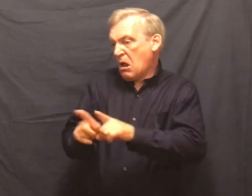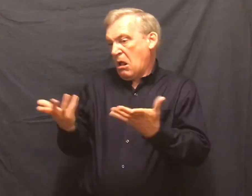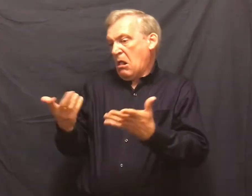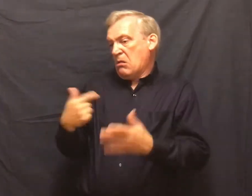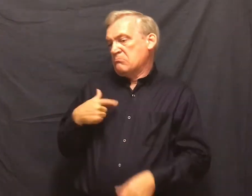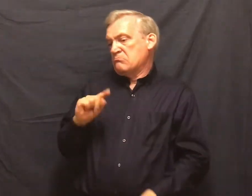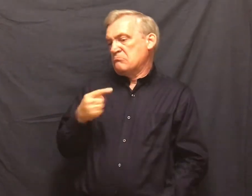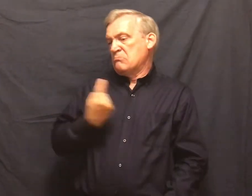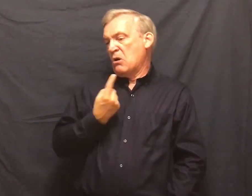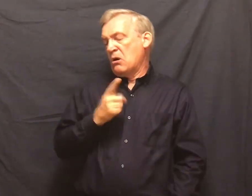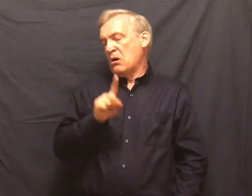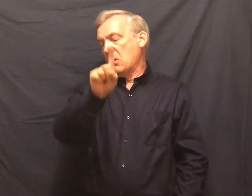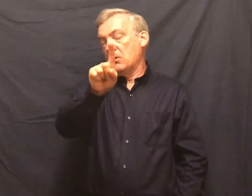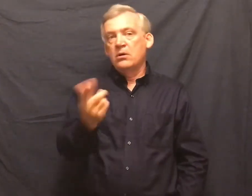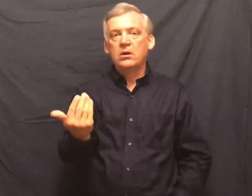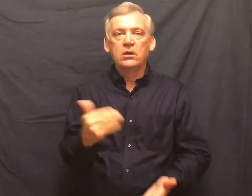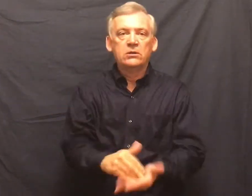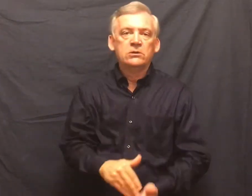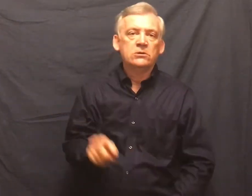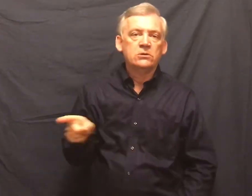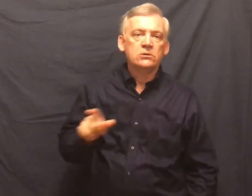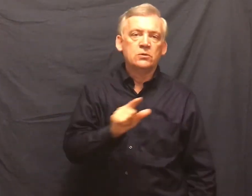George shook himself again.